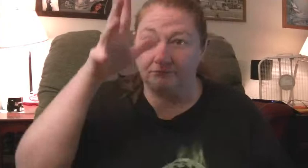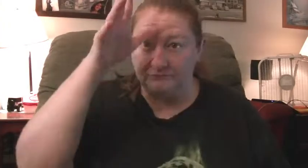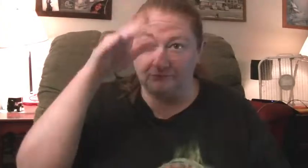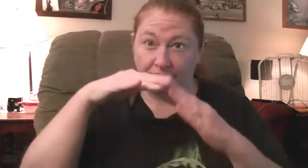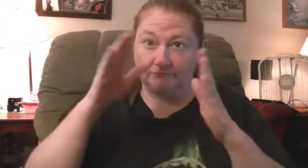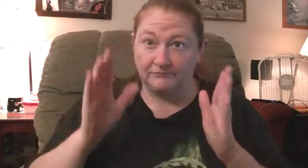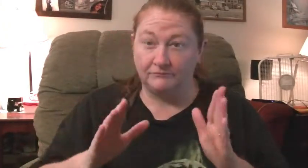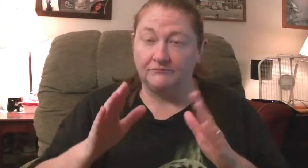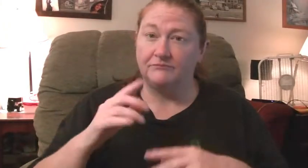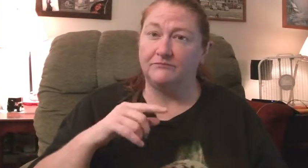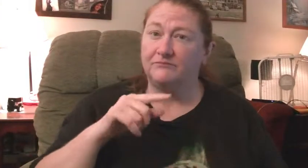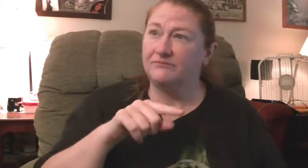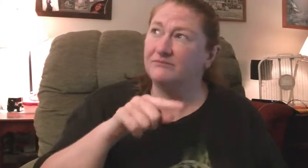Thank you.